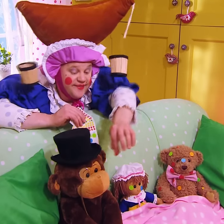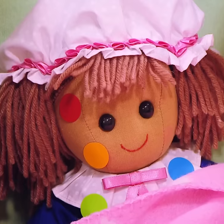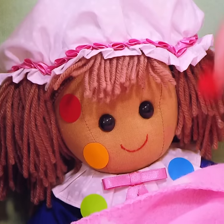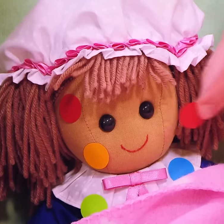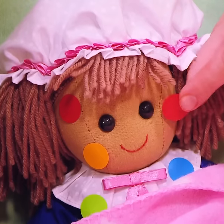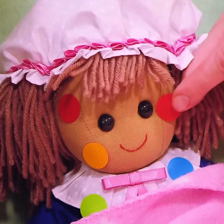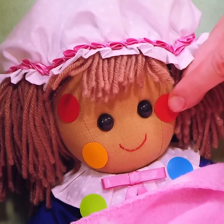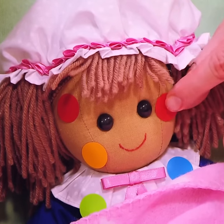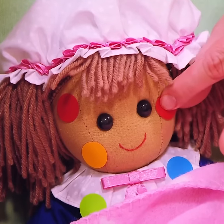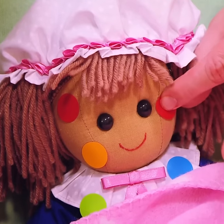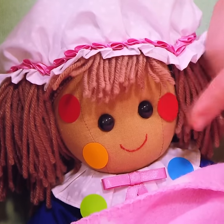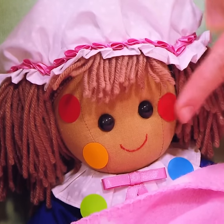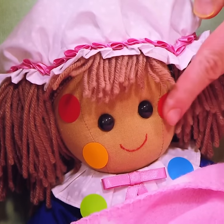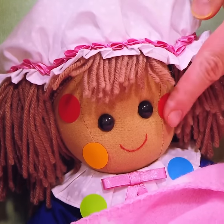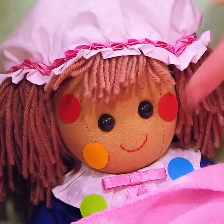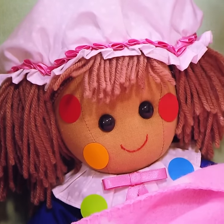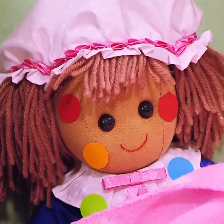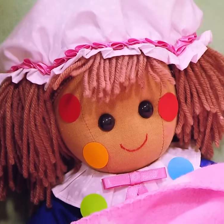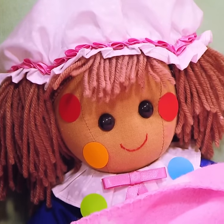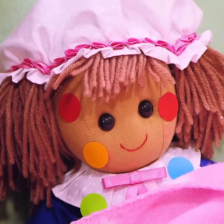Let's see now. Find a plaster.